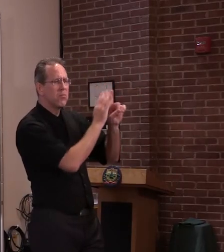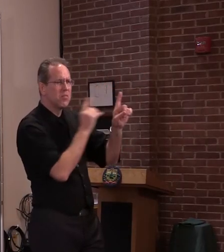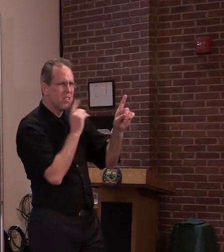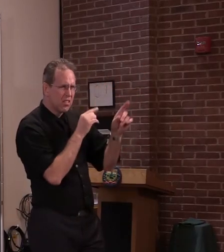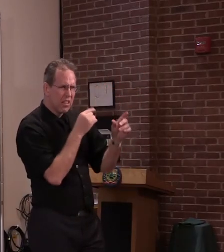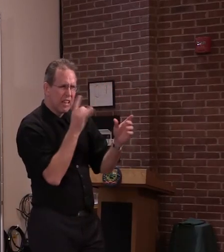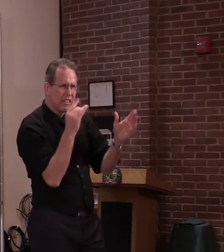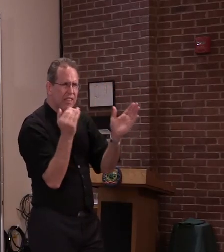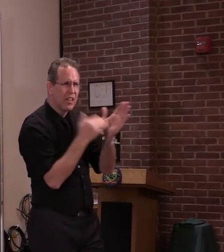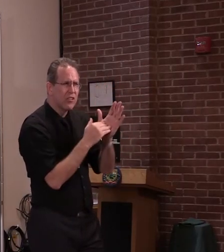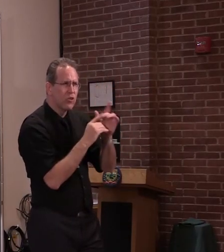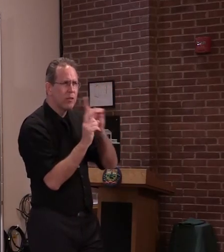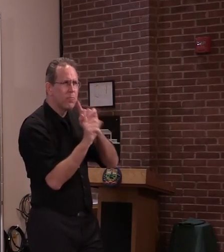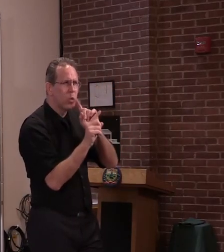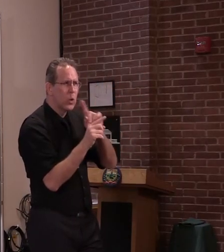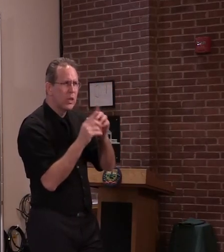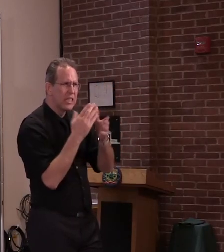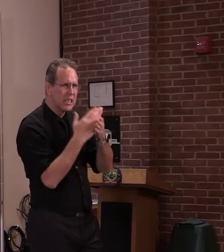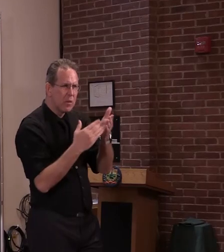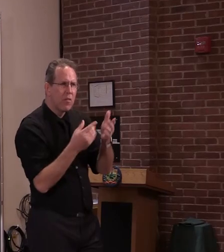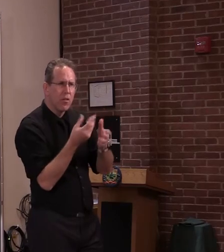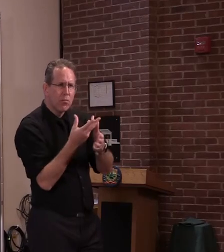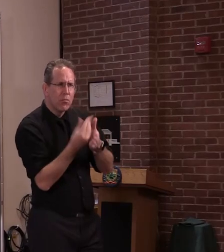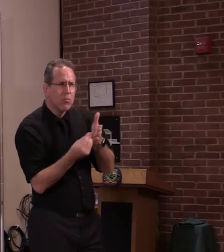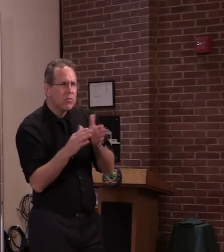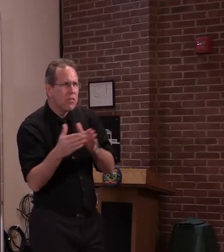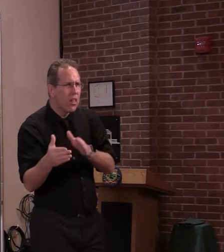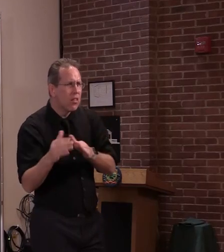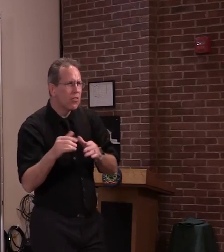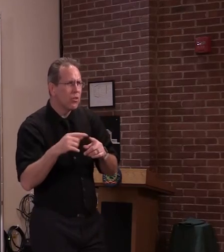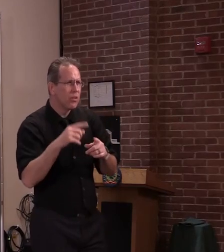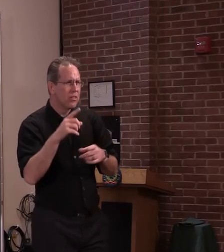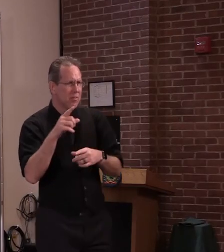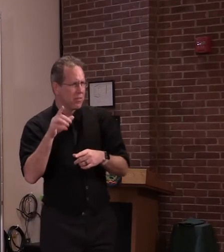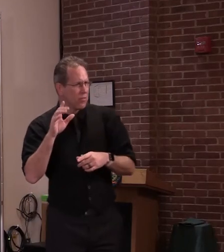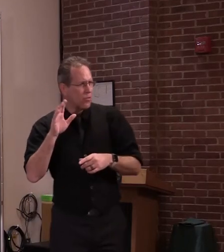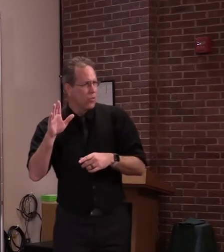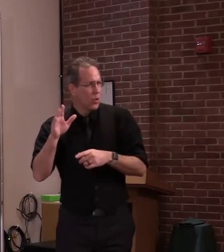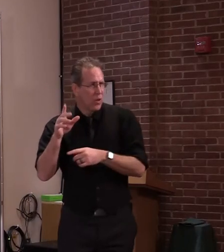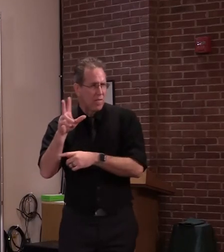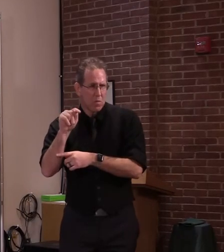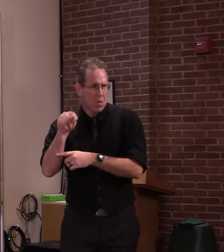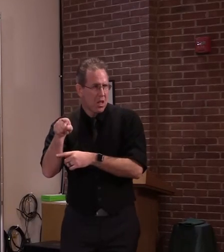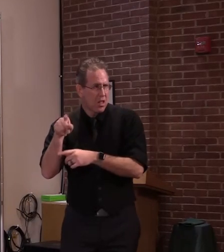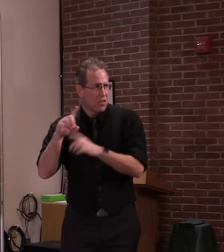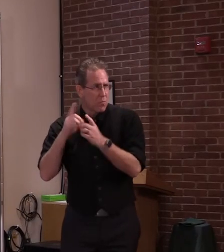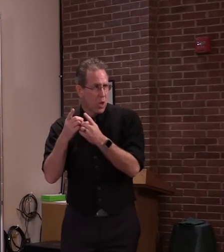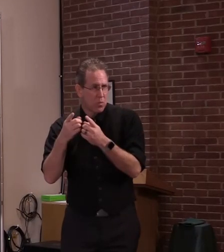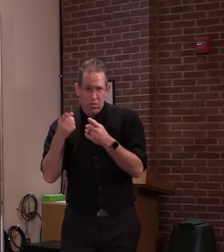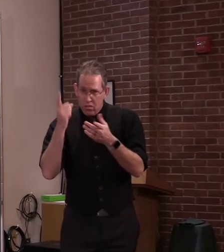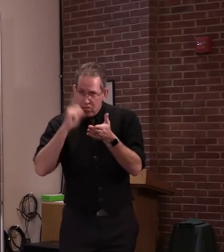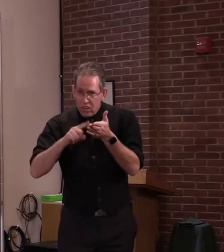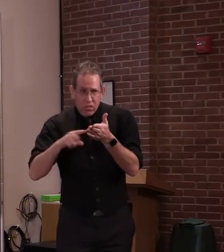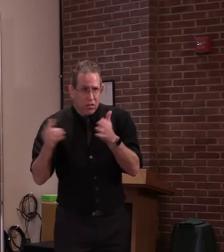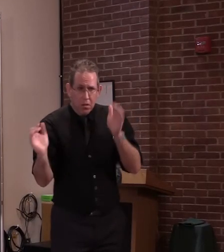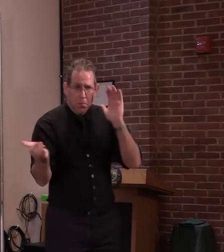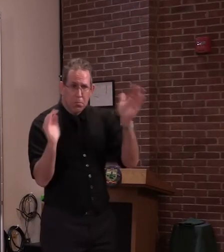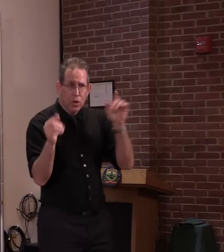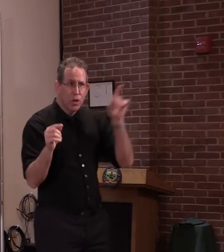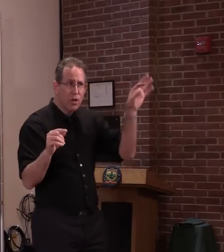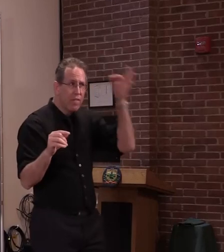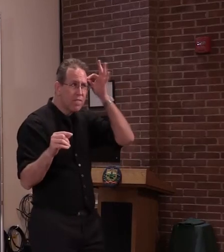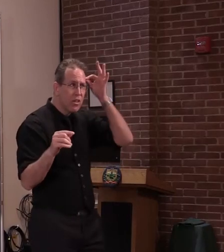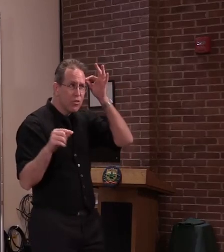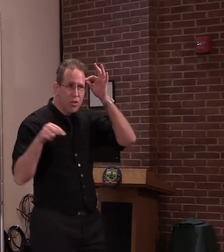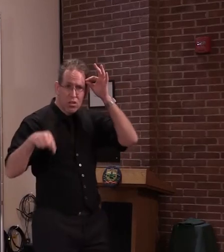What are Vermont doctors and the health department doing to report and investigate these cases? And that can be for you or for Dr.